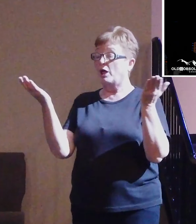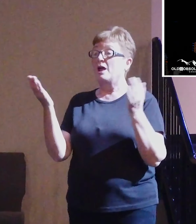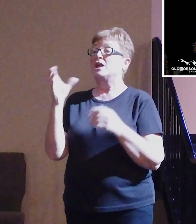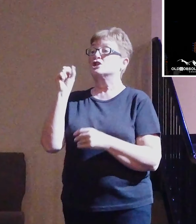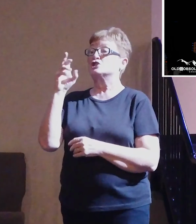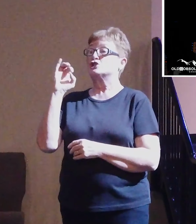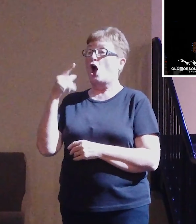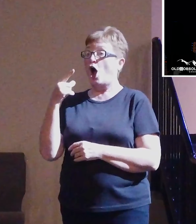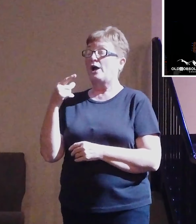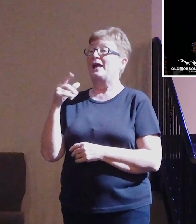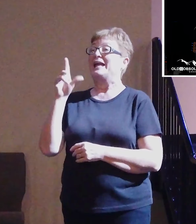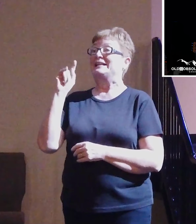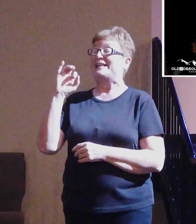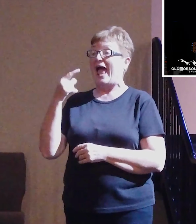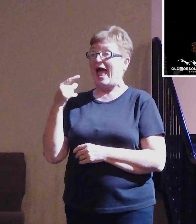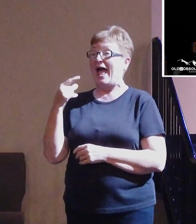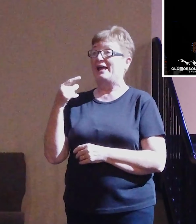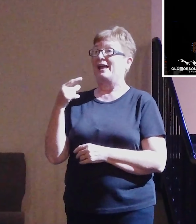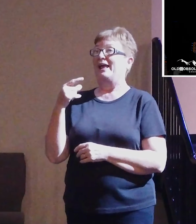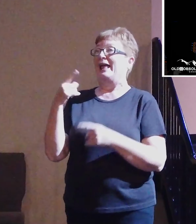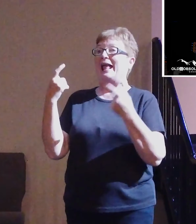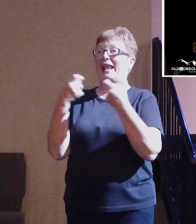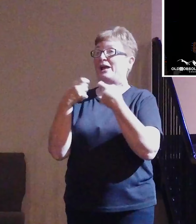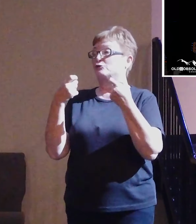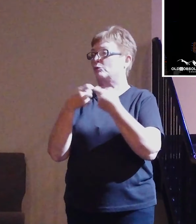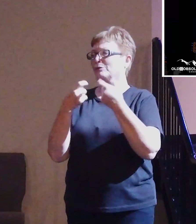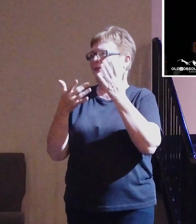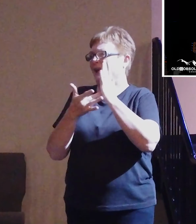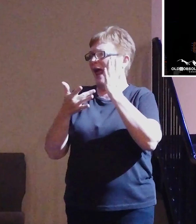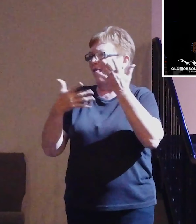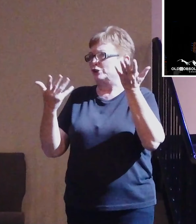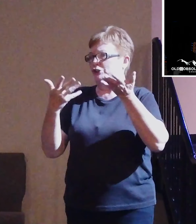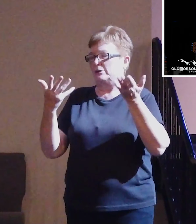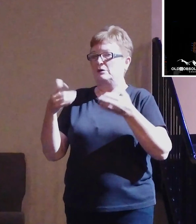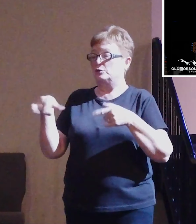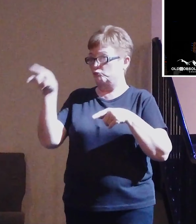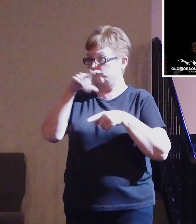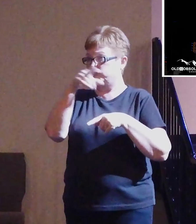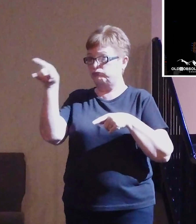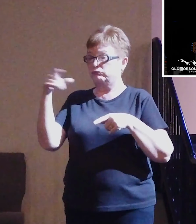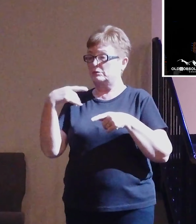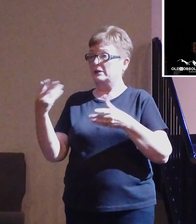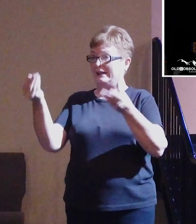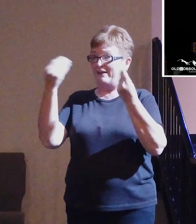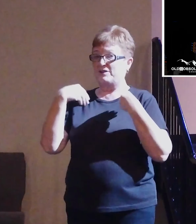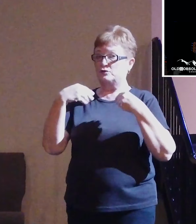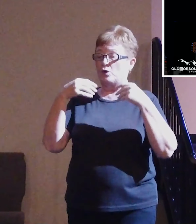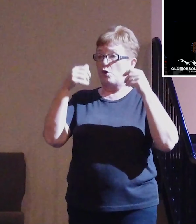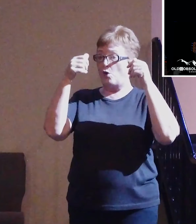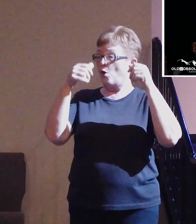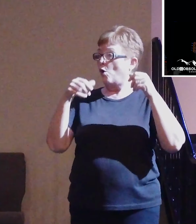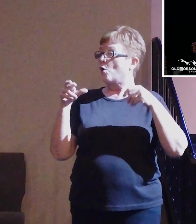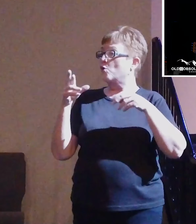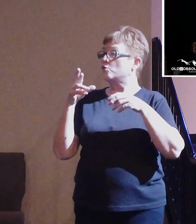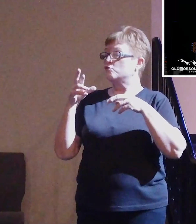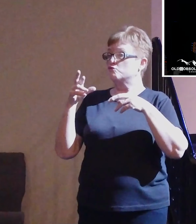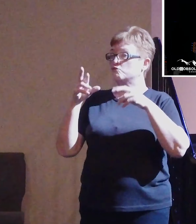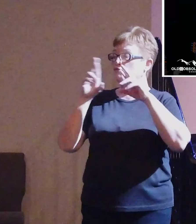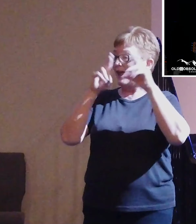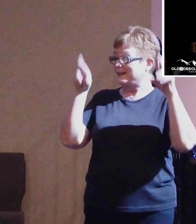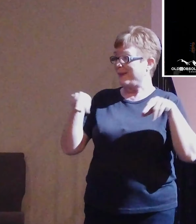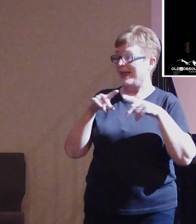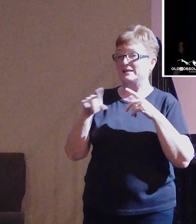Connector, whatever, electrical technology, and please submit your resume. Well, they had 170 resumes